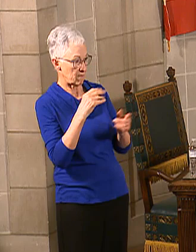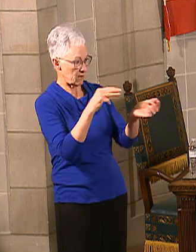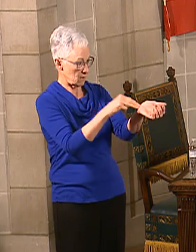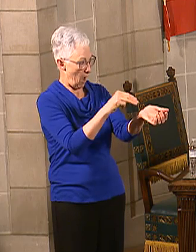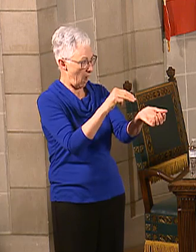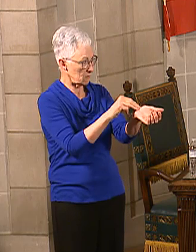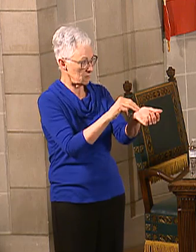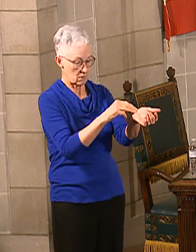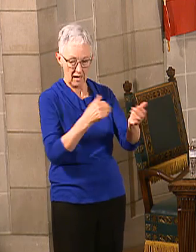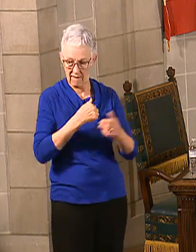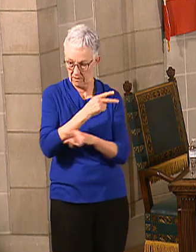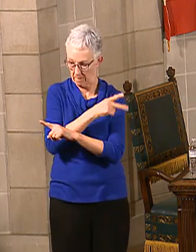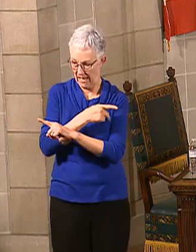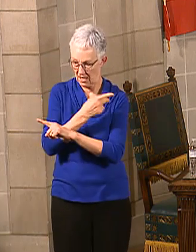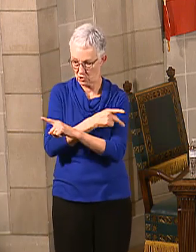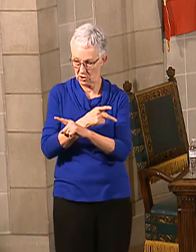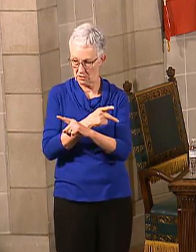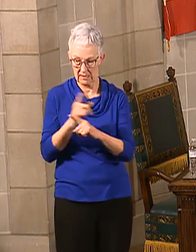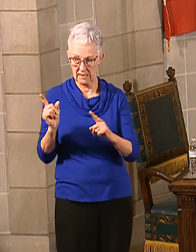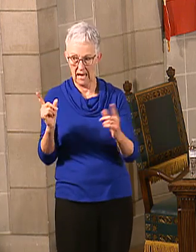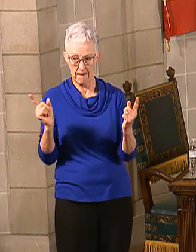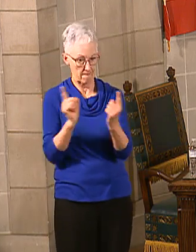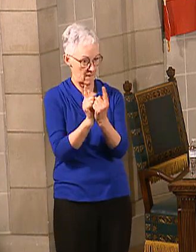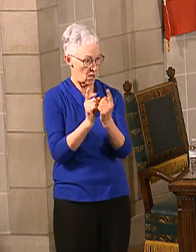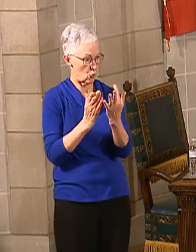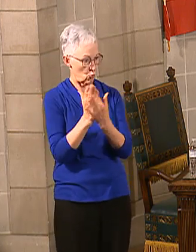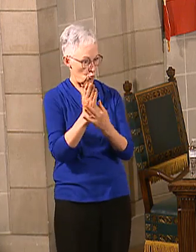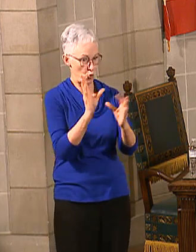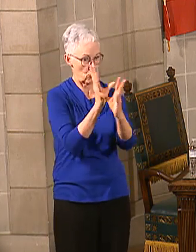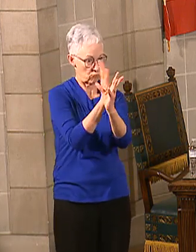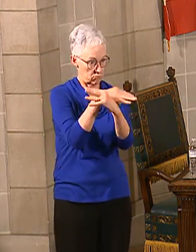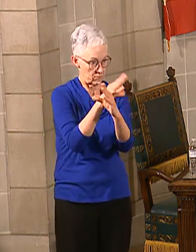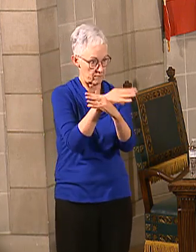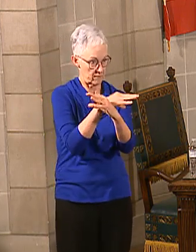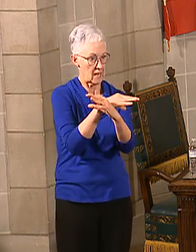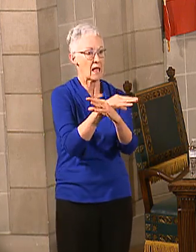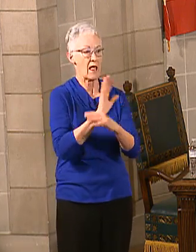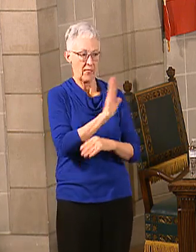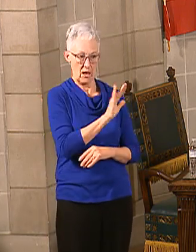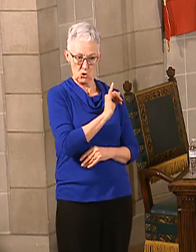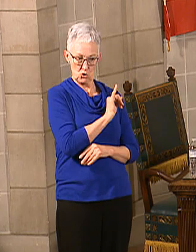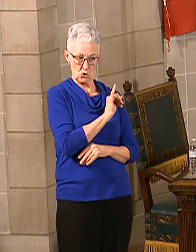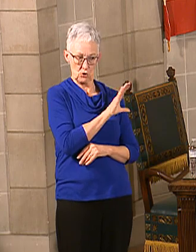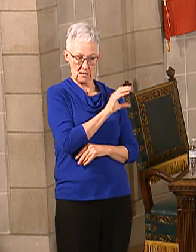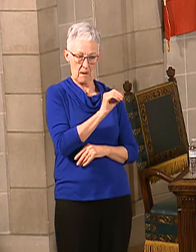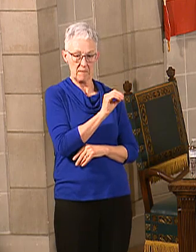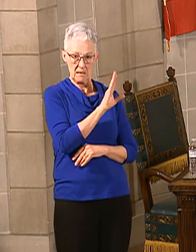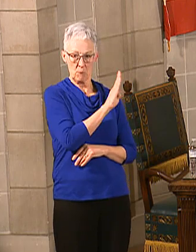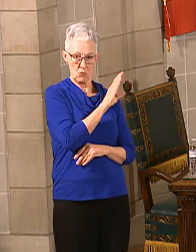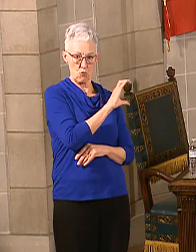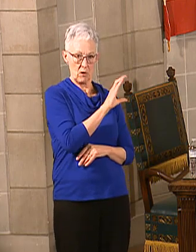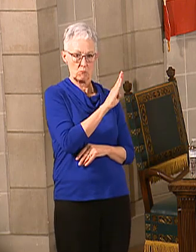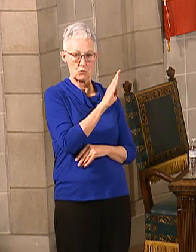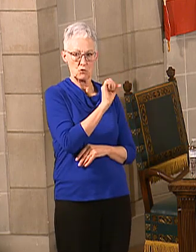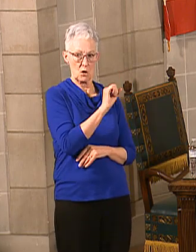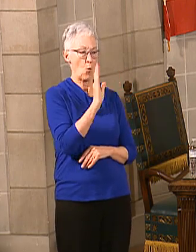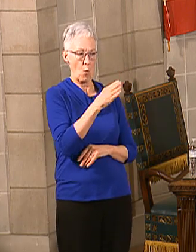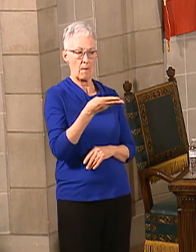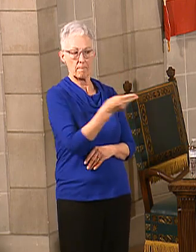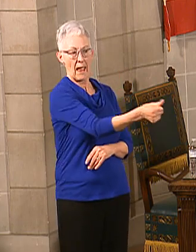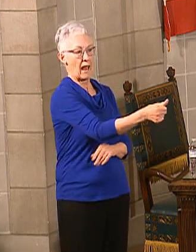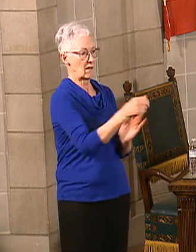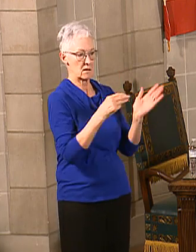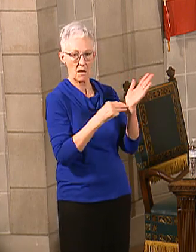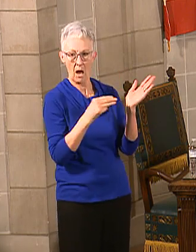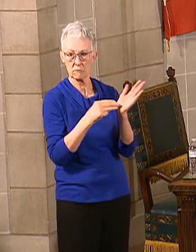industry. So we really appreciate their leadership in working with doctors and other providers to be able to do that telehealth care, which is in demand by